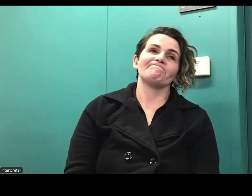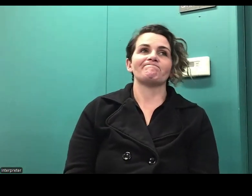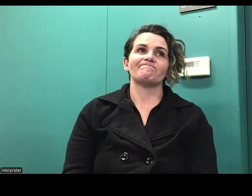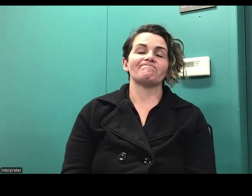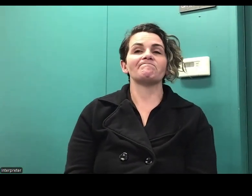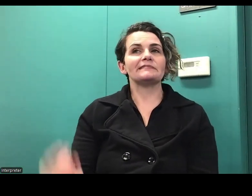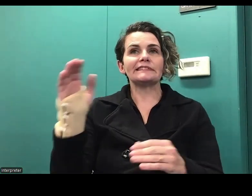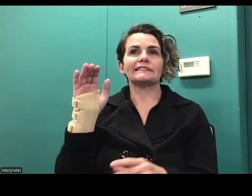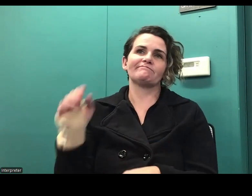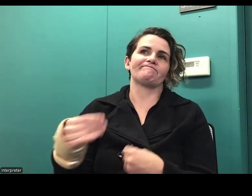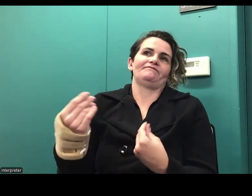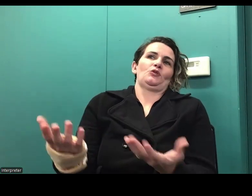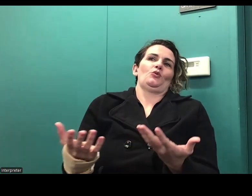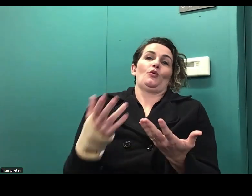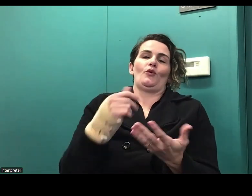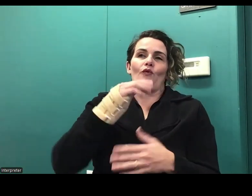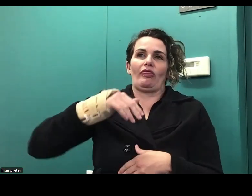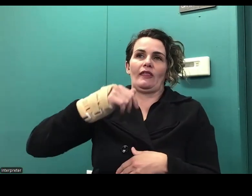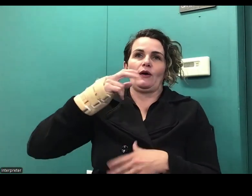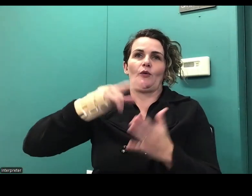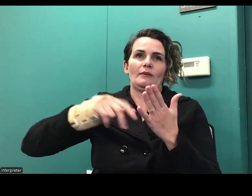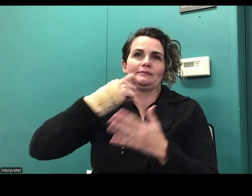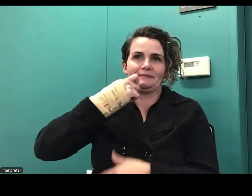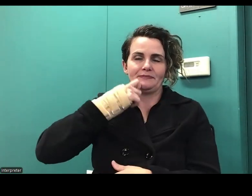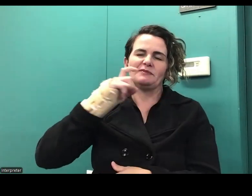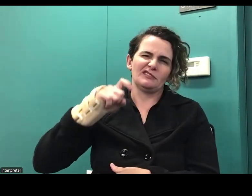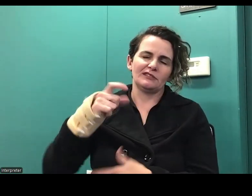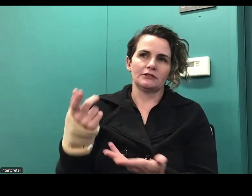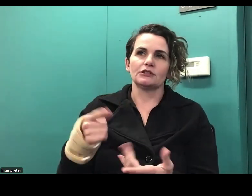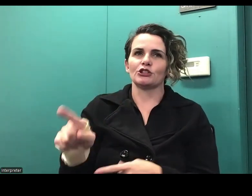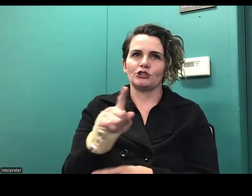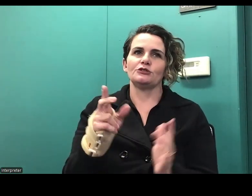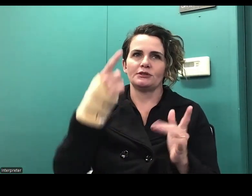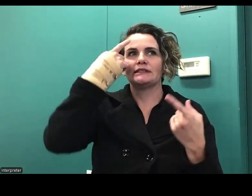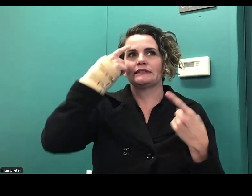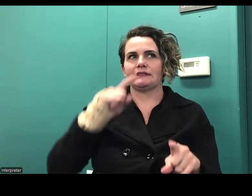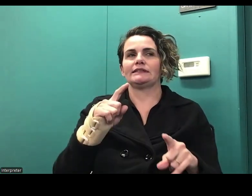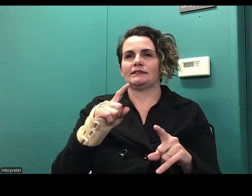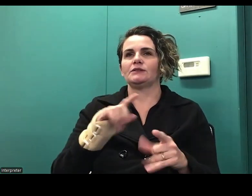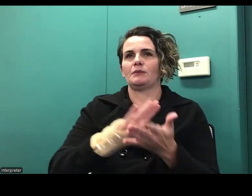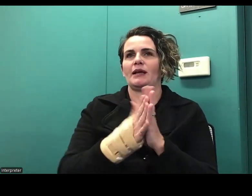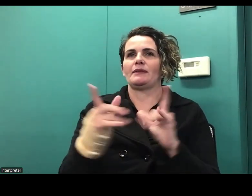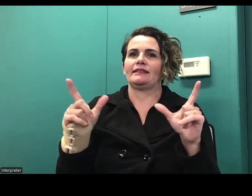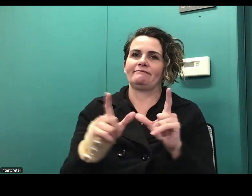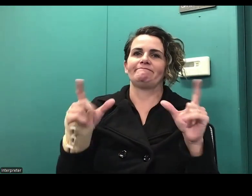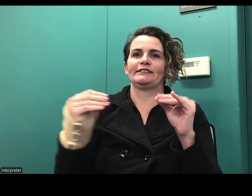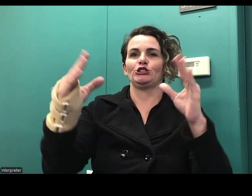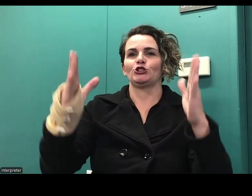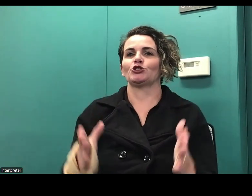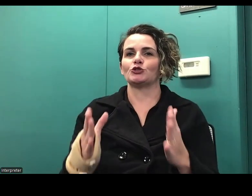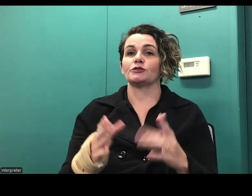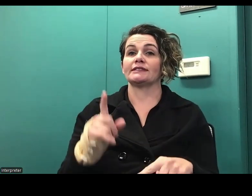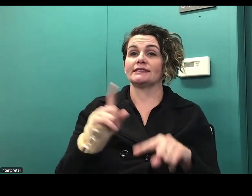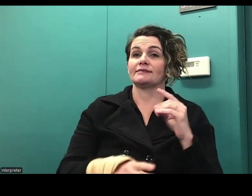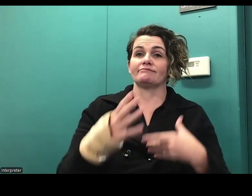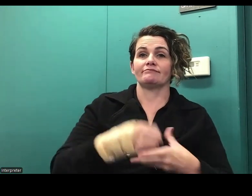yeah, just so you know, like if you haven't read them lately, you should, because you signed on to that when you got your license. Can't